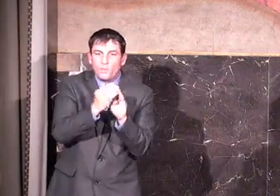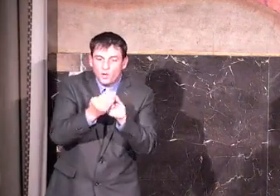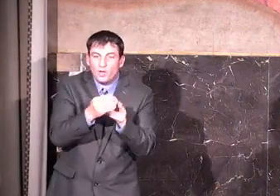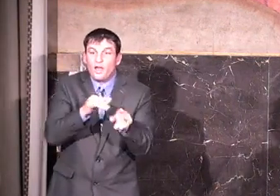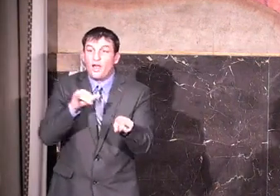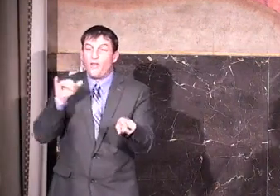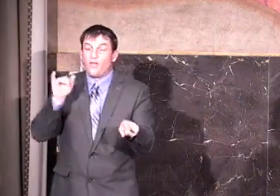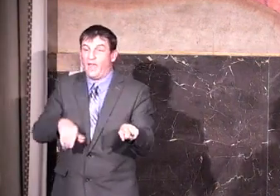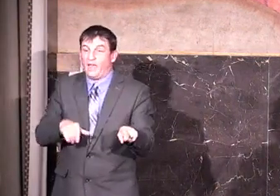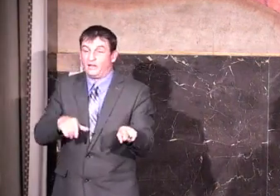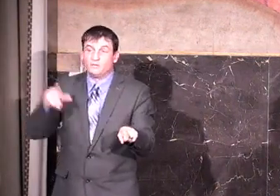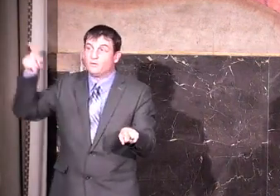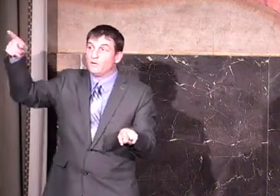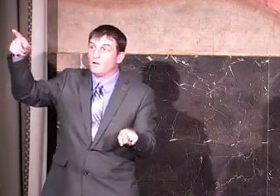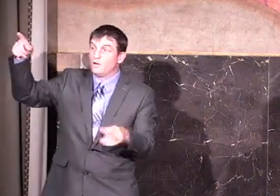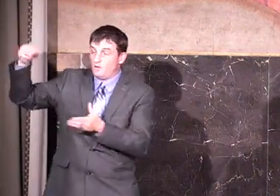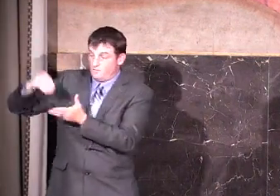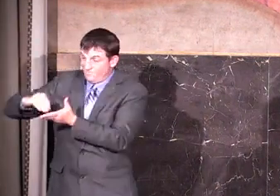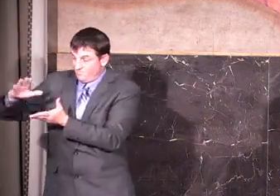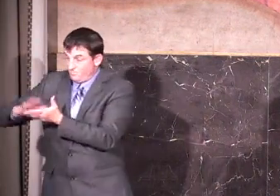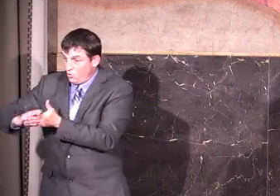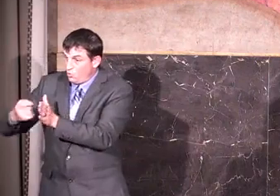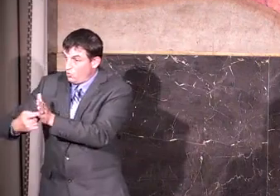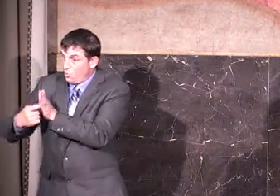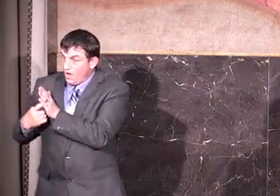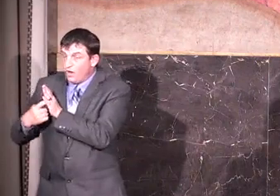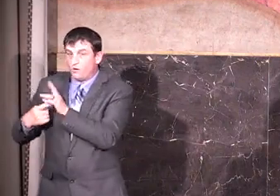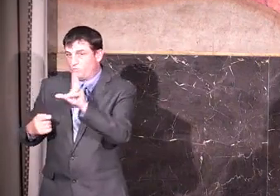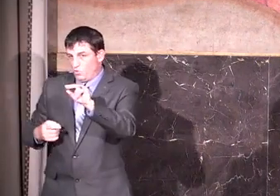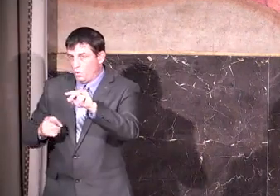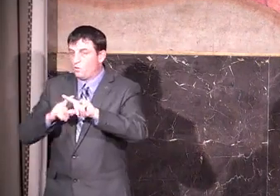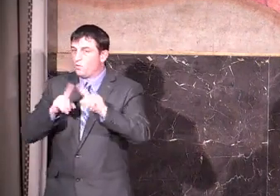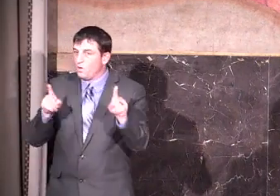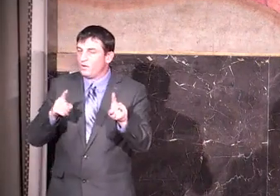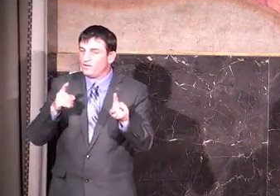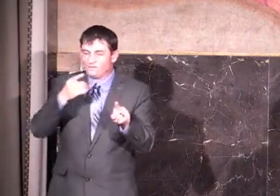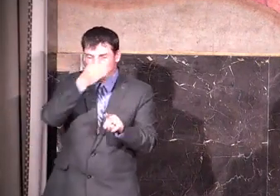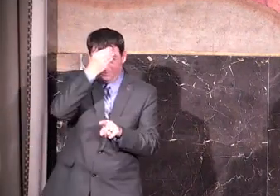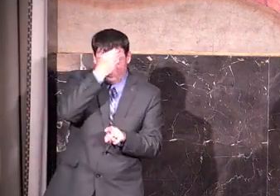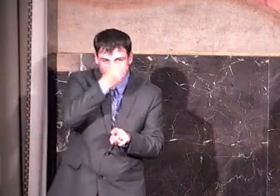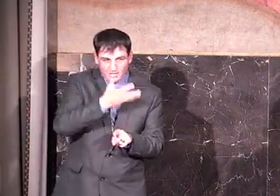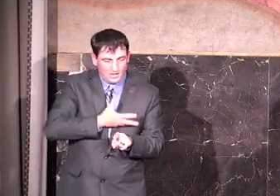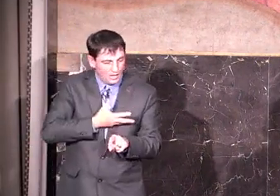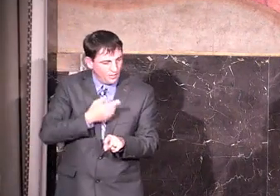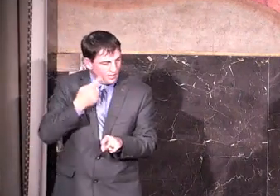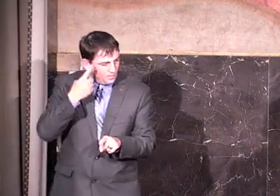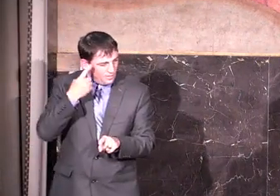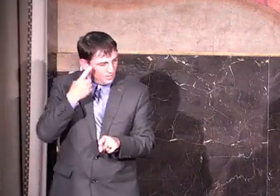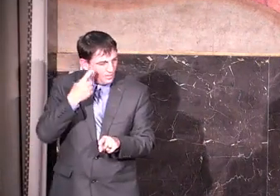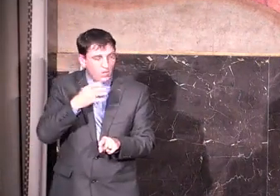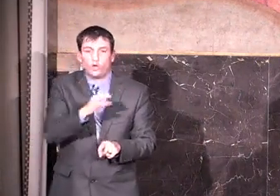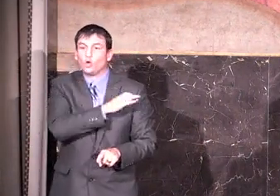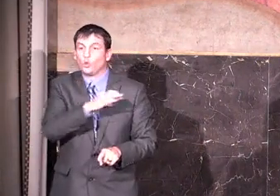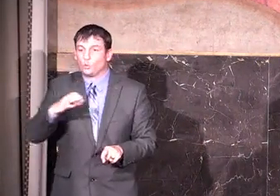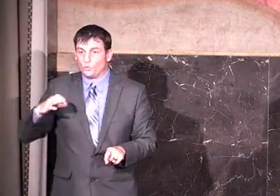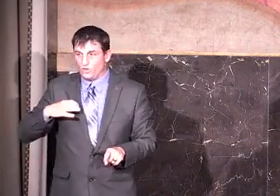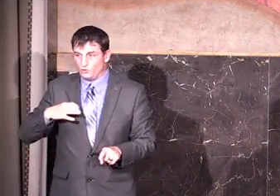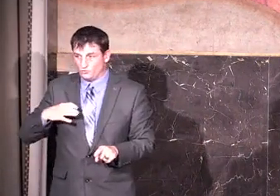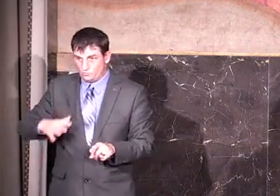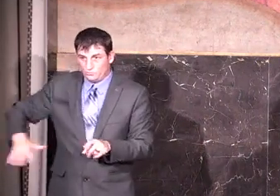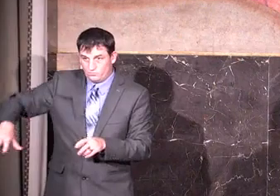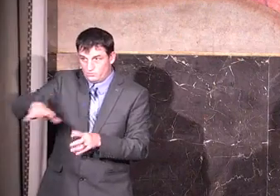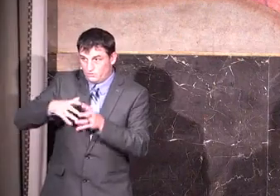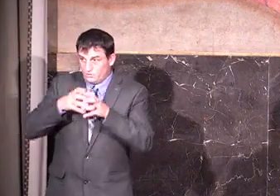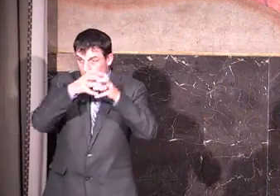was required in the act, but it was something that was communicated to me by, I think, every single member of our congressional delegation. I think was